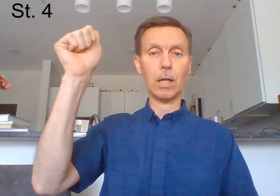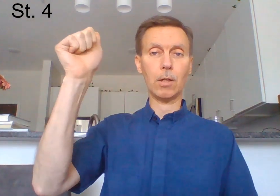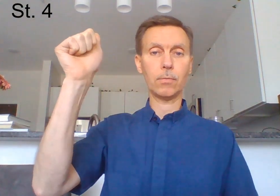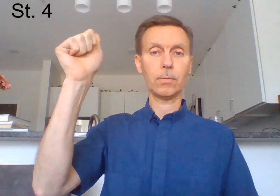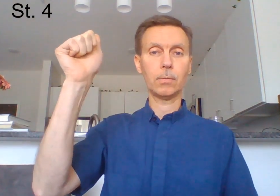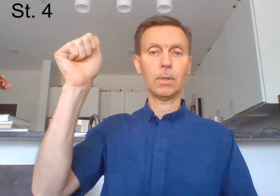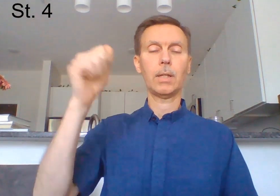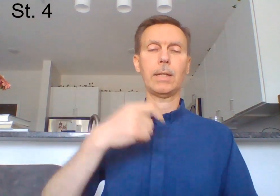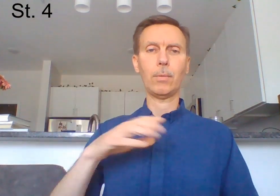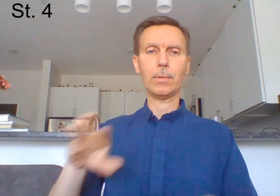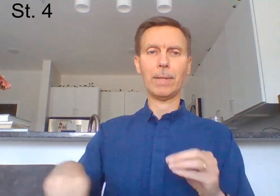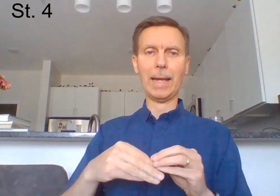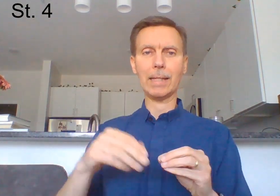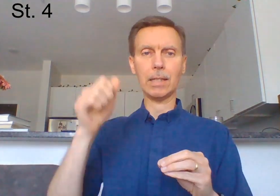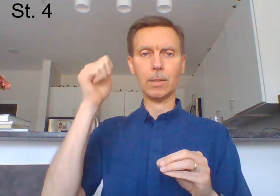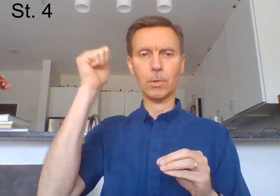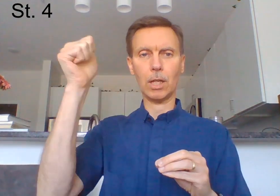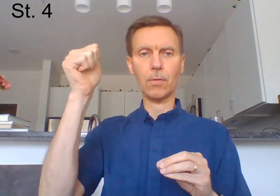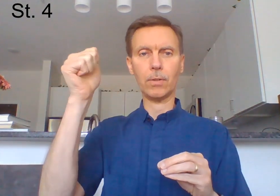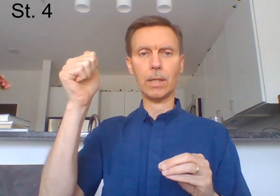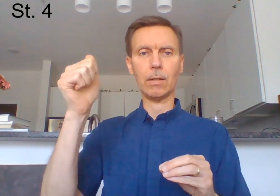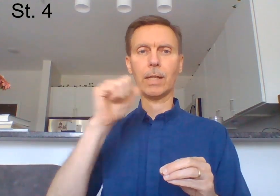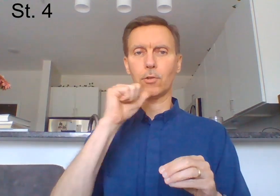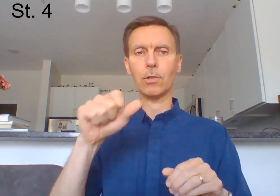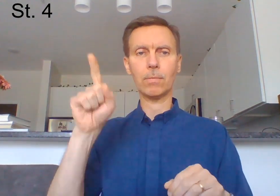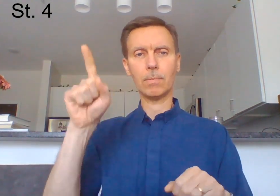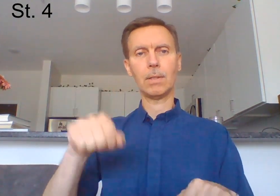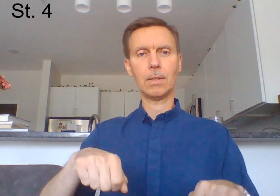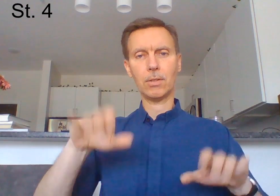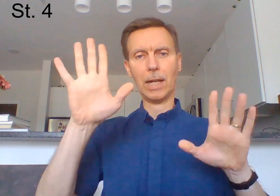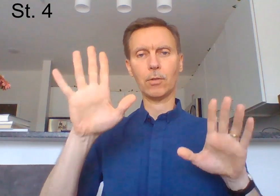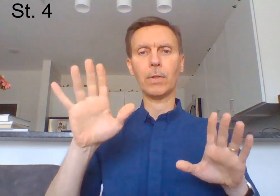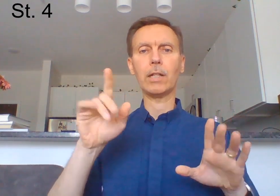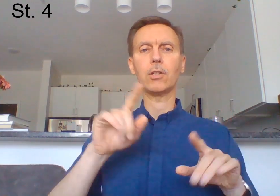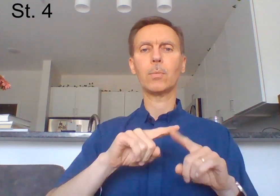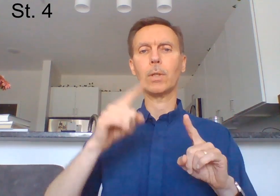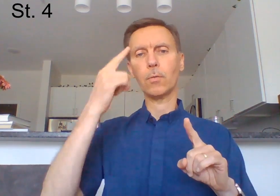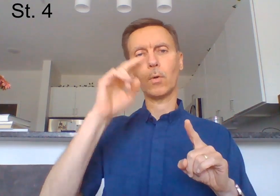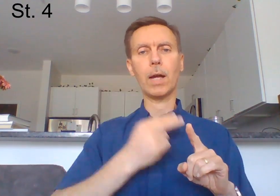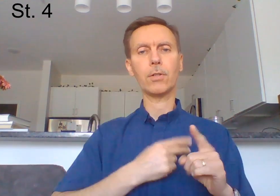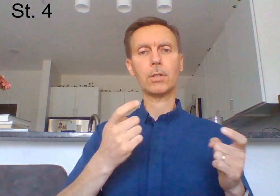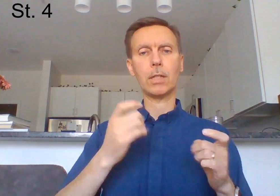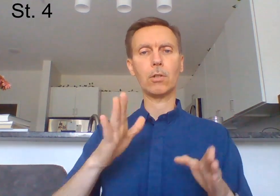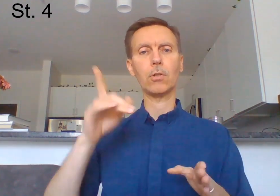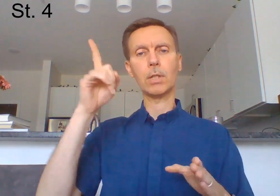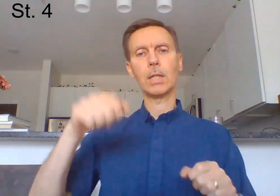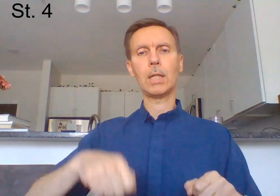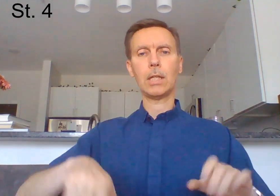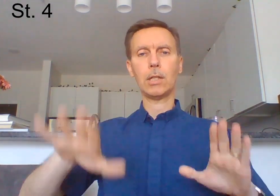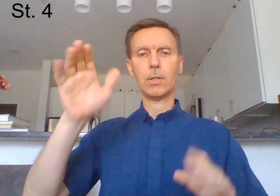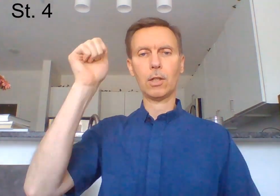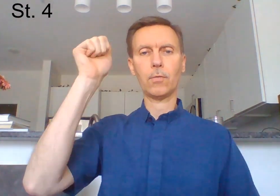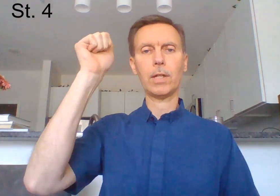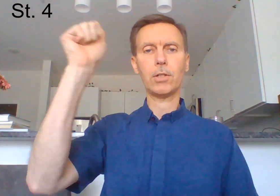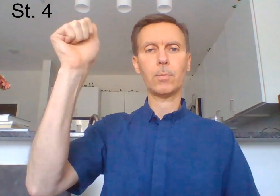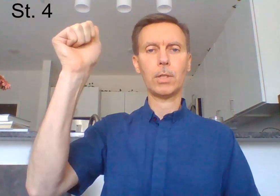himself, and I would add himself in there, not just sacrificed. But for us sinners, he sacrificed